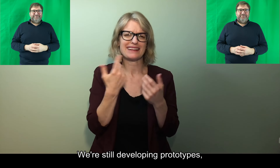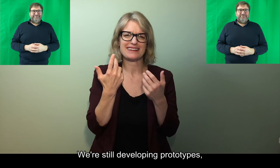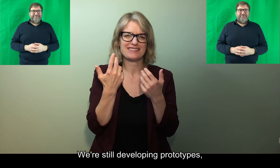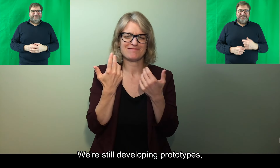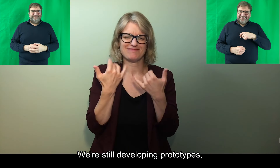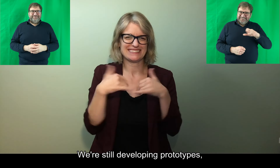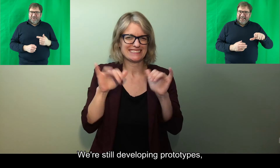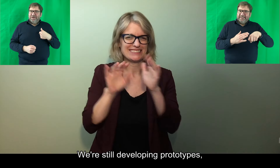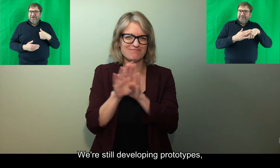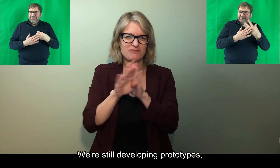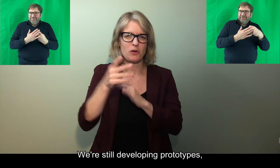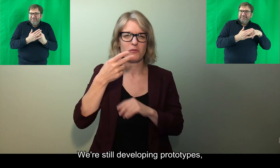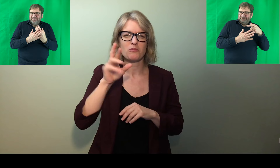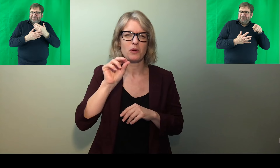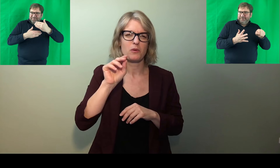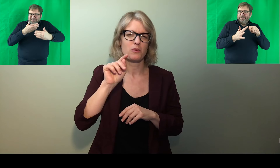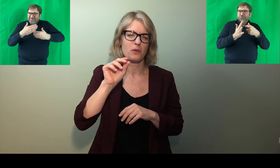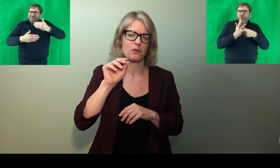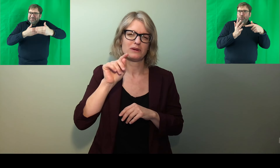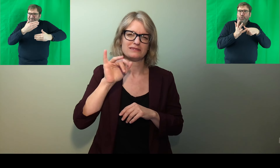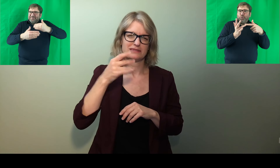We're still developing prototypes,